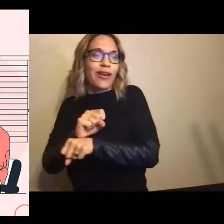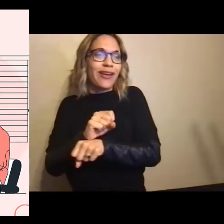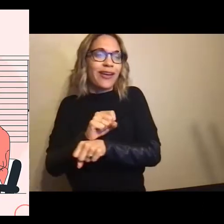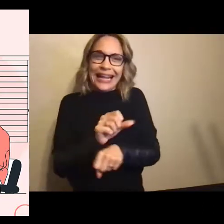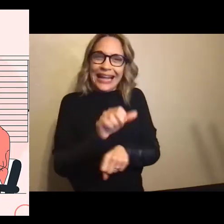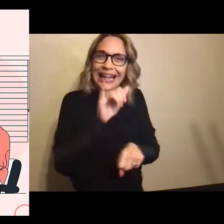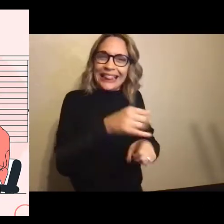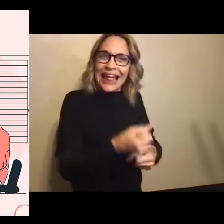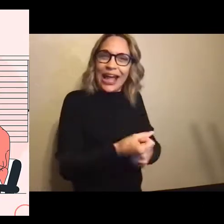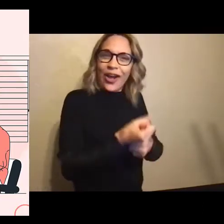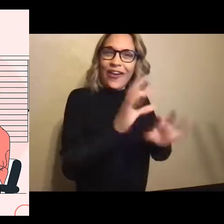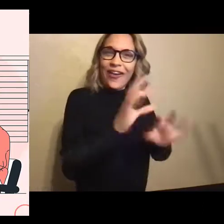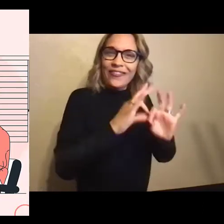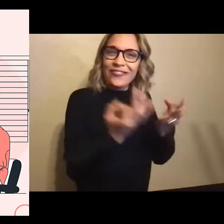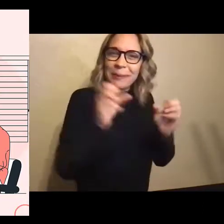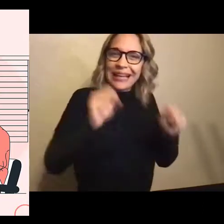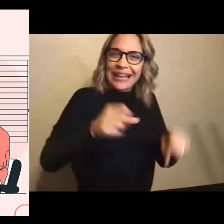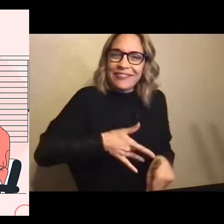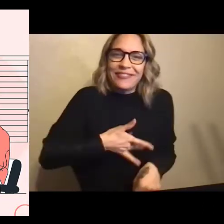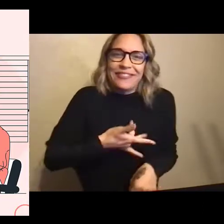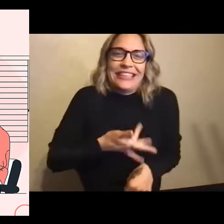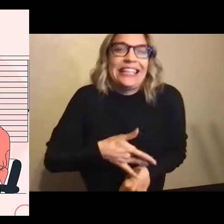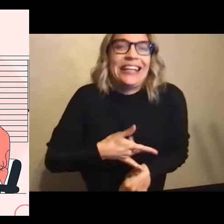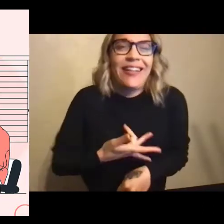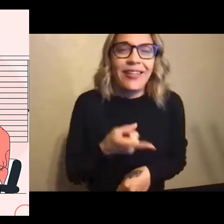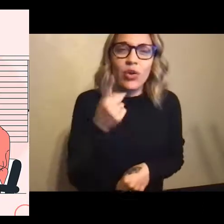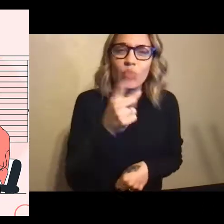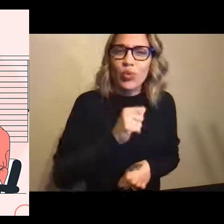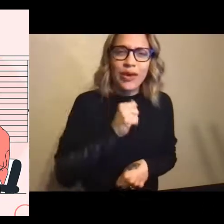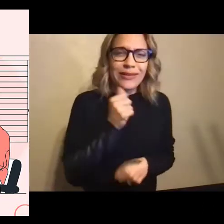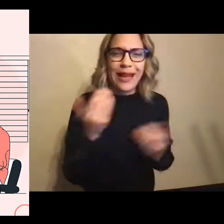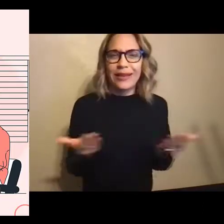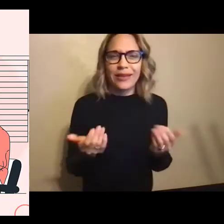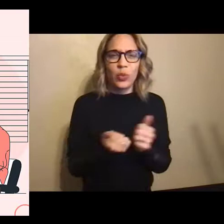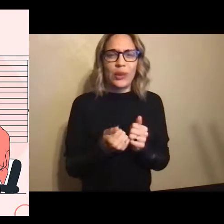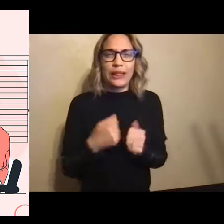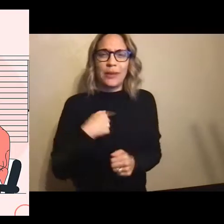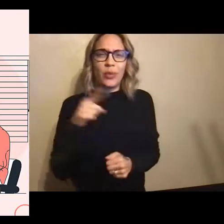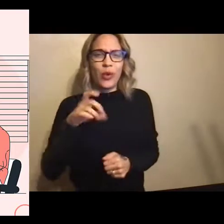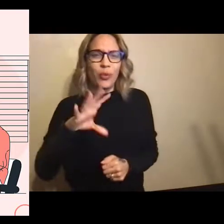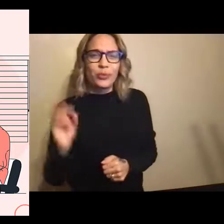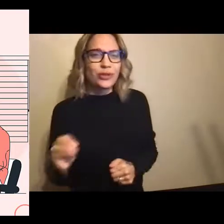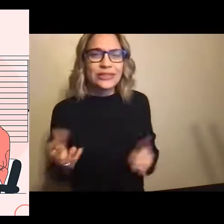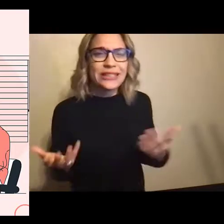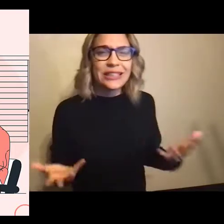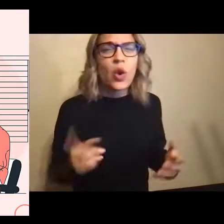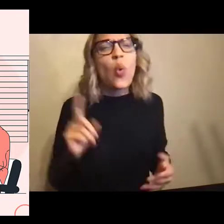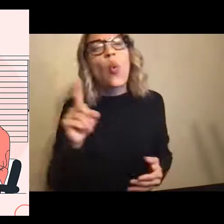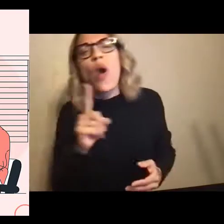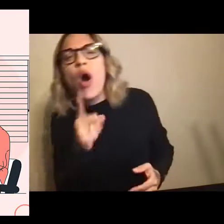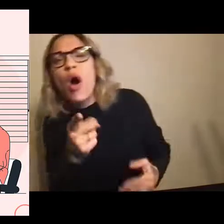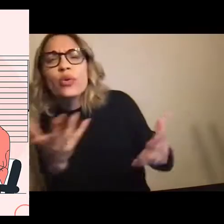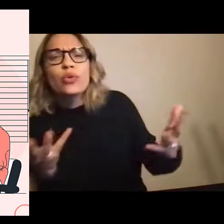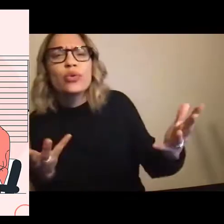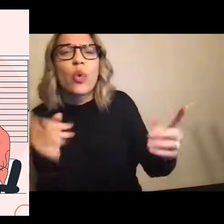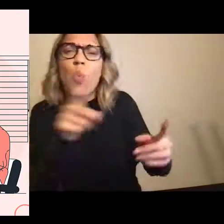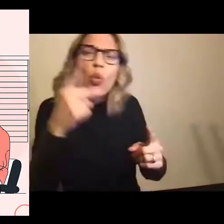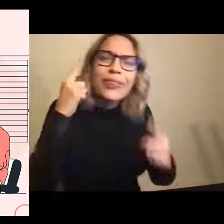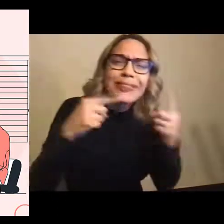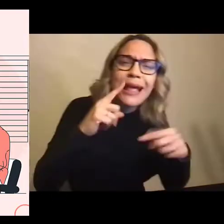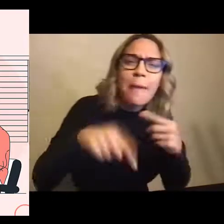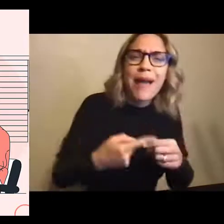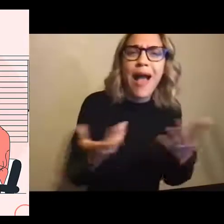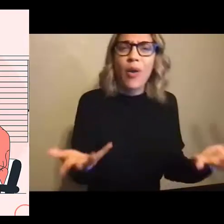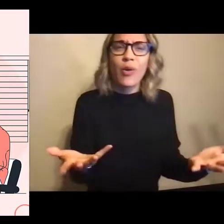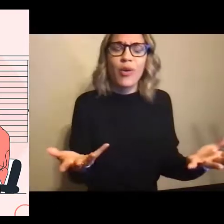have to be thinking about those deadlines or thinking about the things you didn't do, because your family can feel when you're not present with them